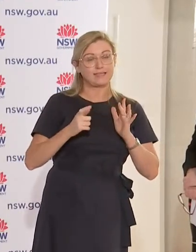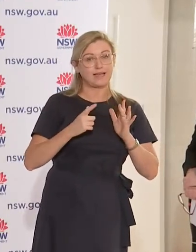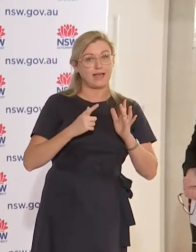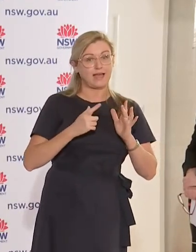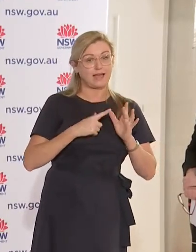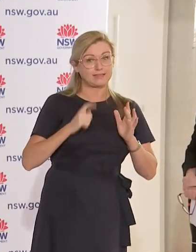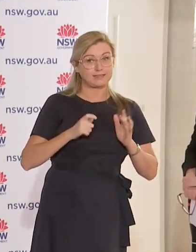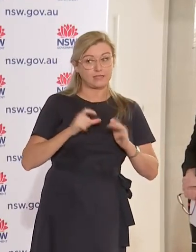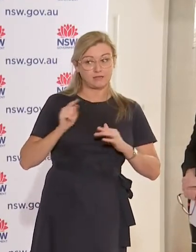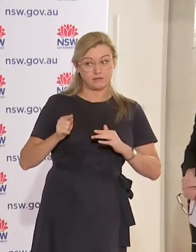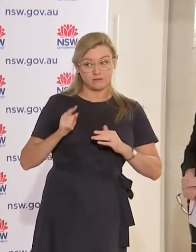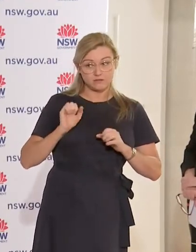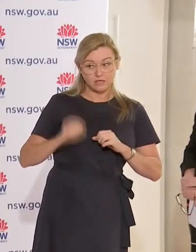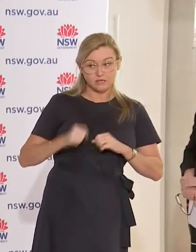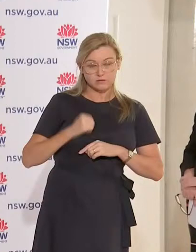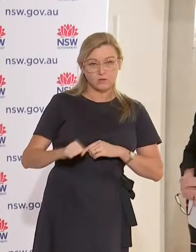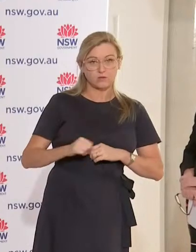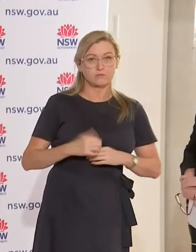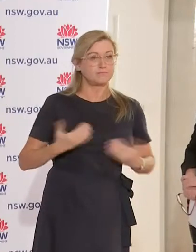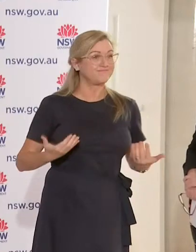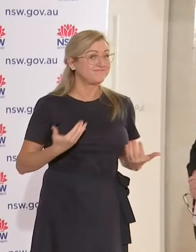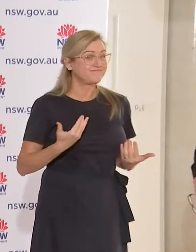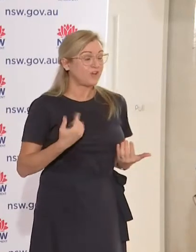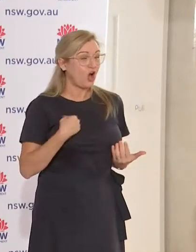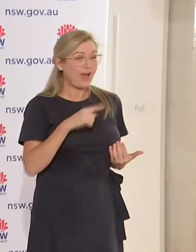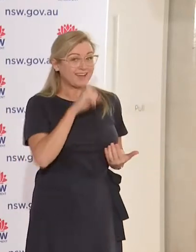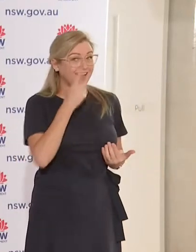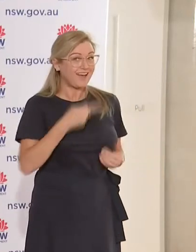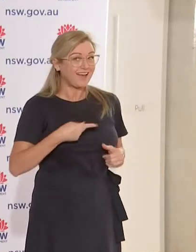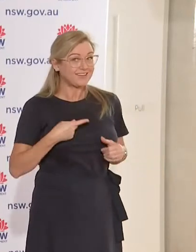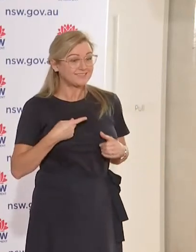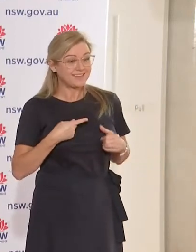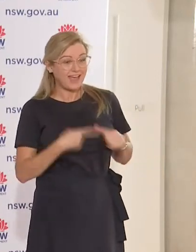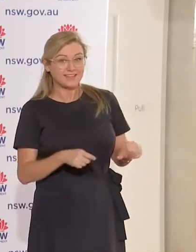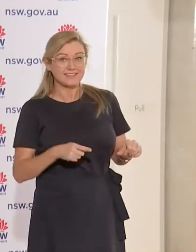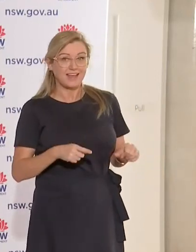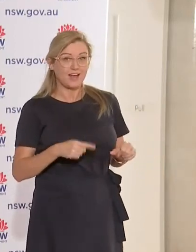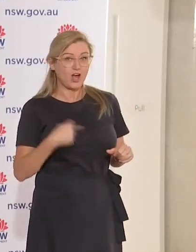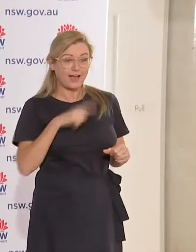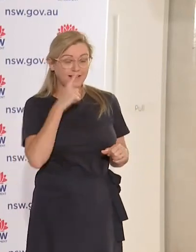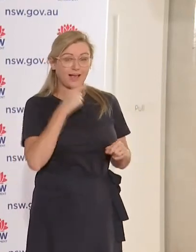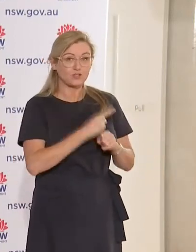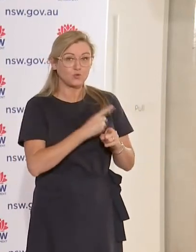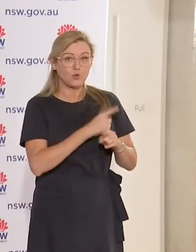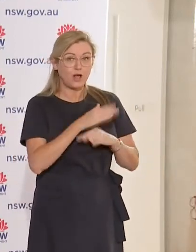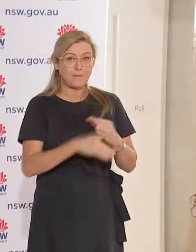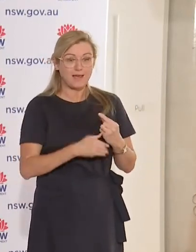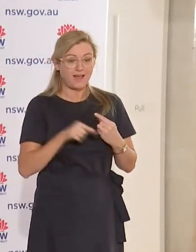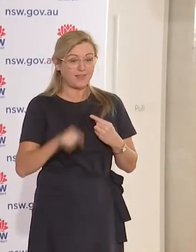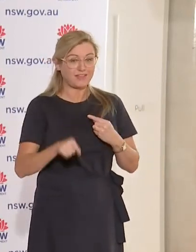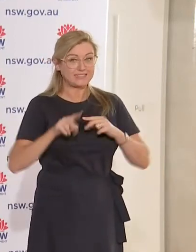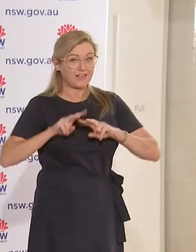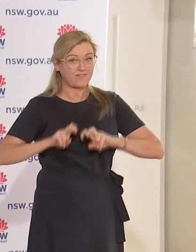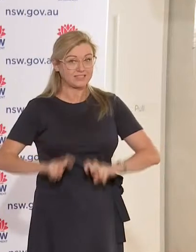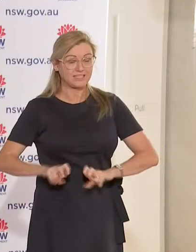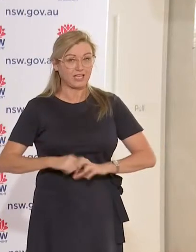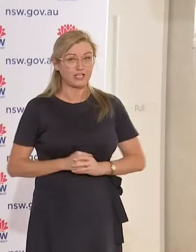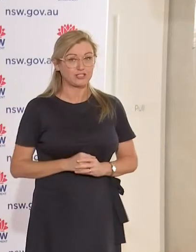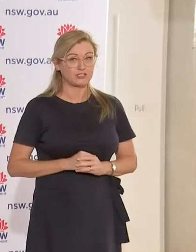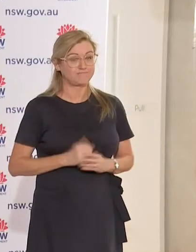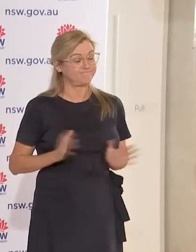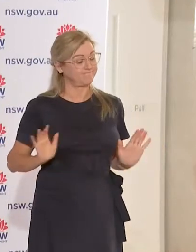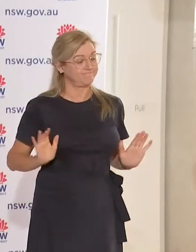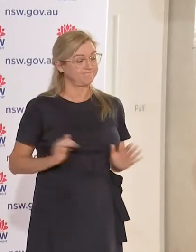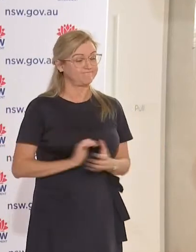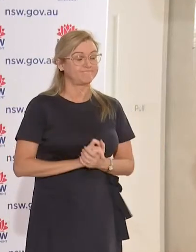it's inappropriate to comment on any ongoing matters, yes or no. And that's always been the proper way to respond to those